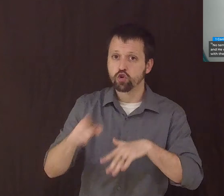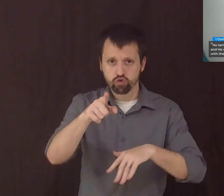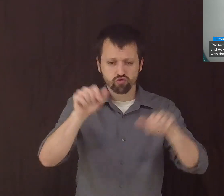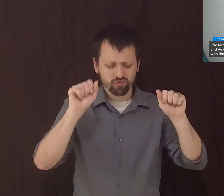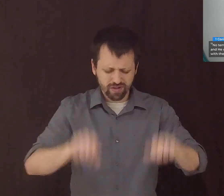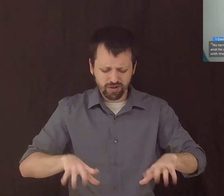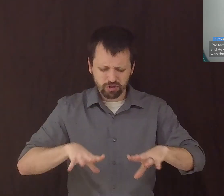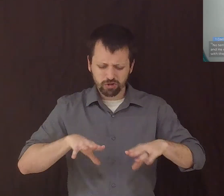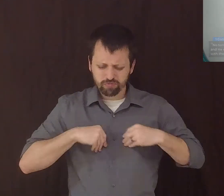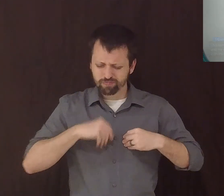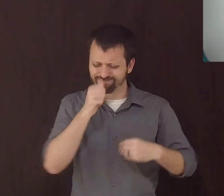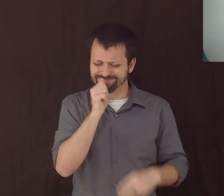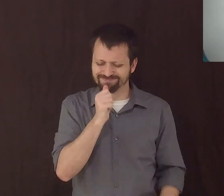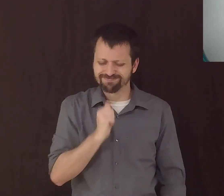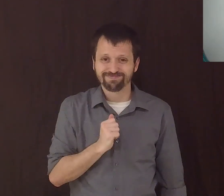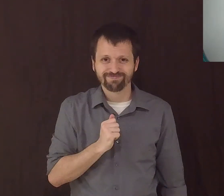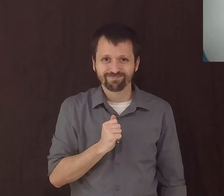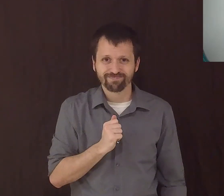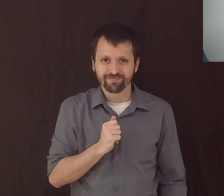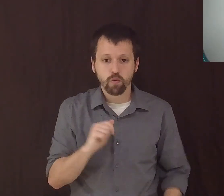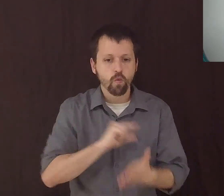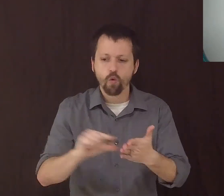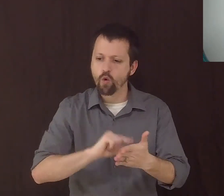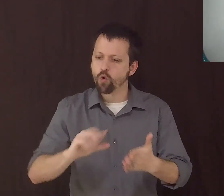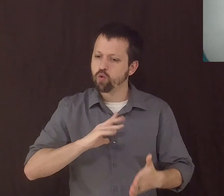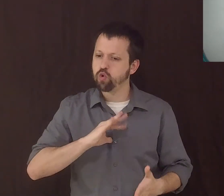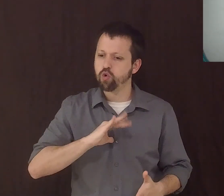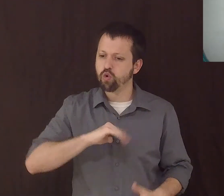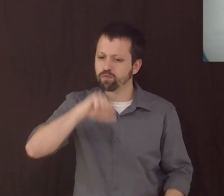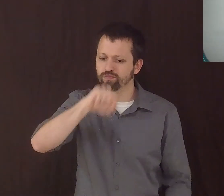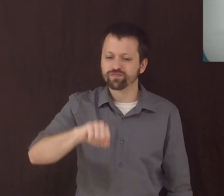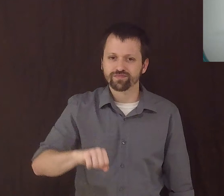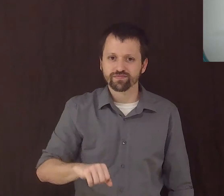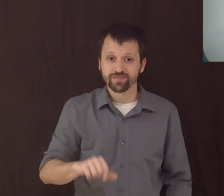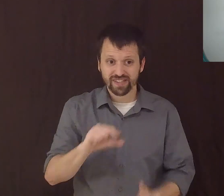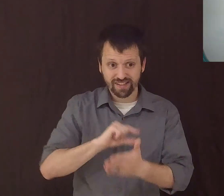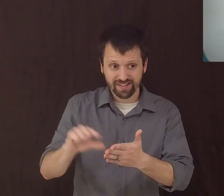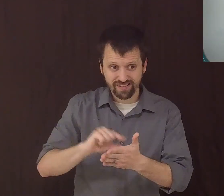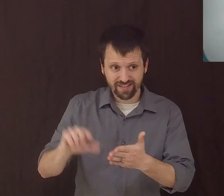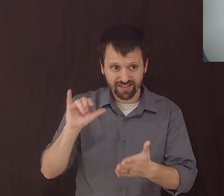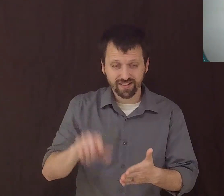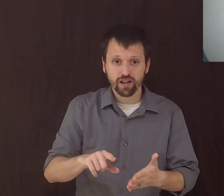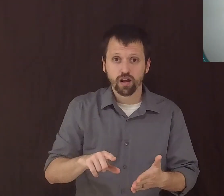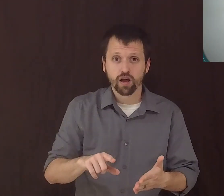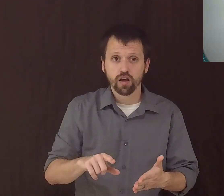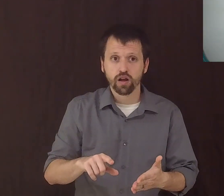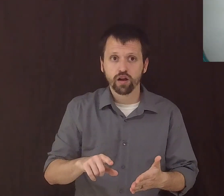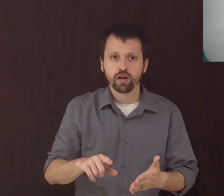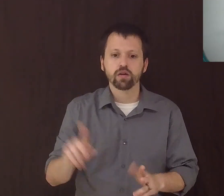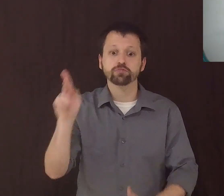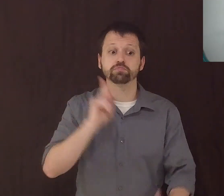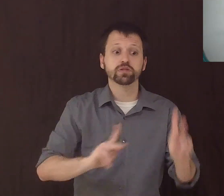able to bear it. That's a great verse. That's one of my favorites. And that verse, unfortunately, has